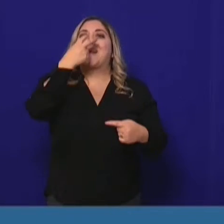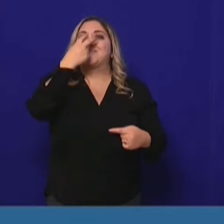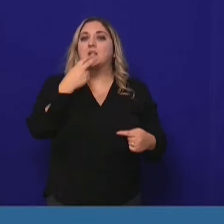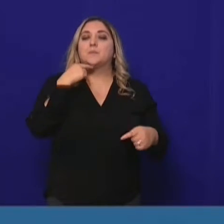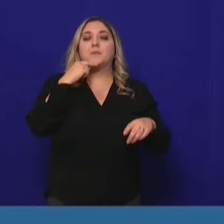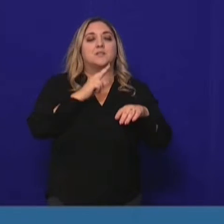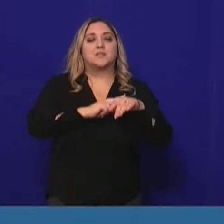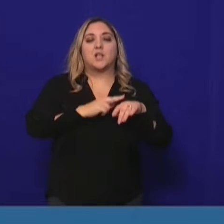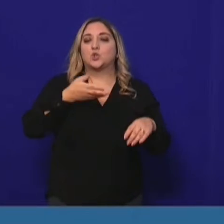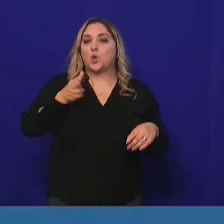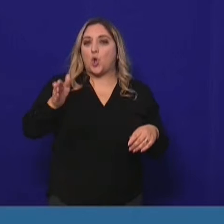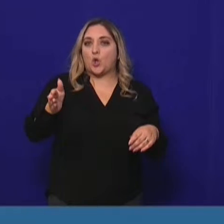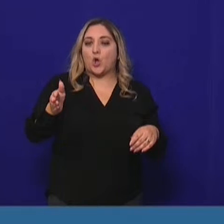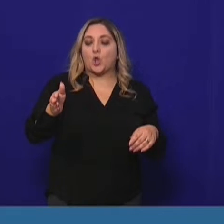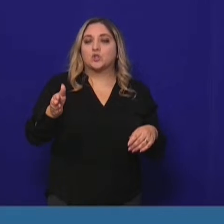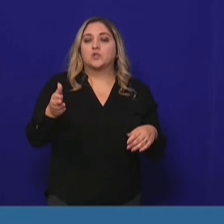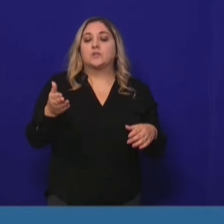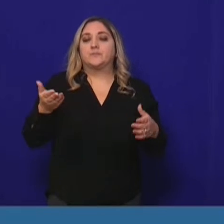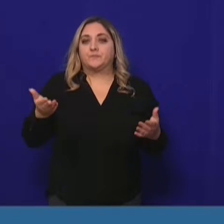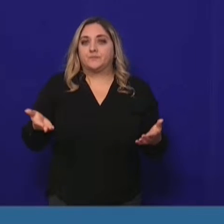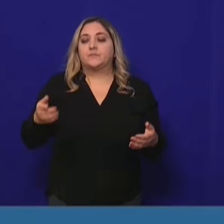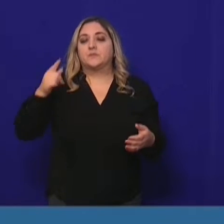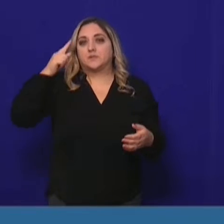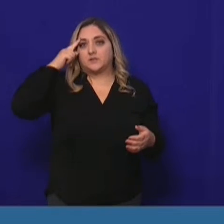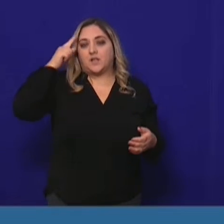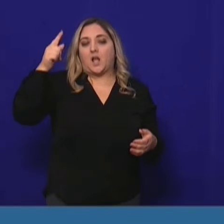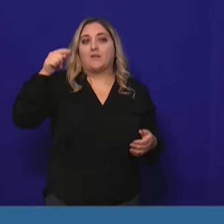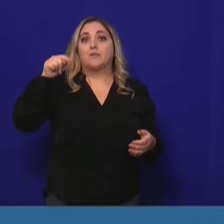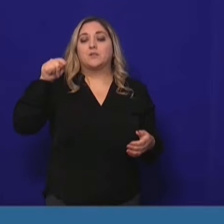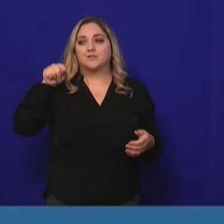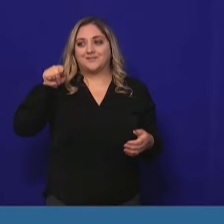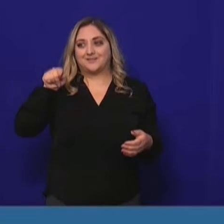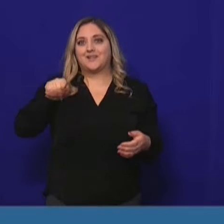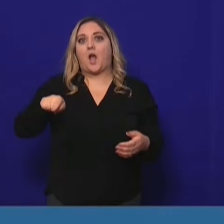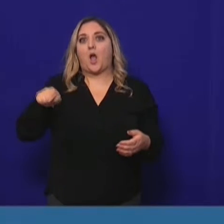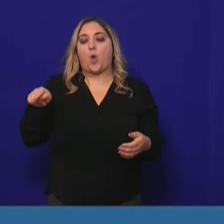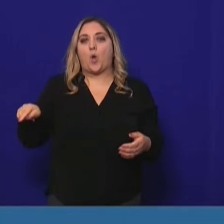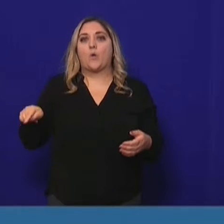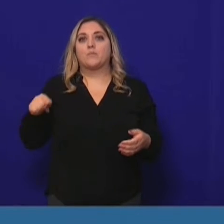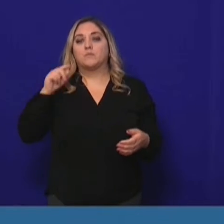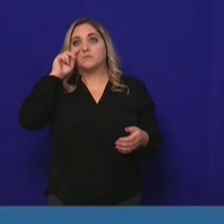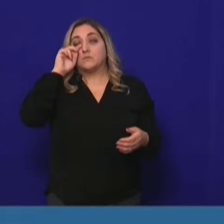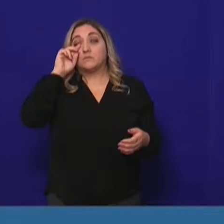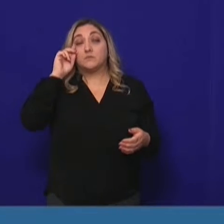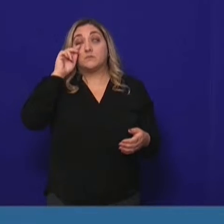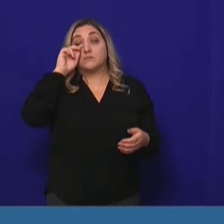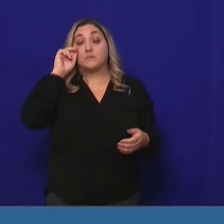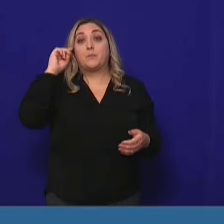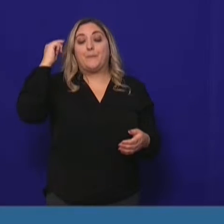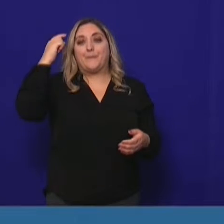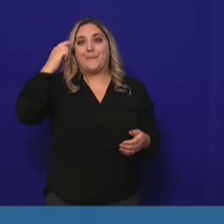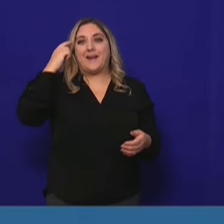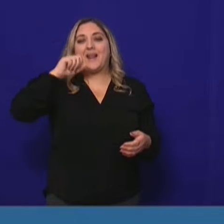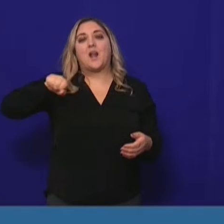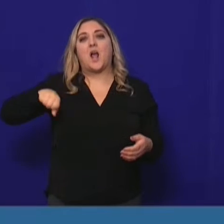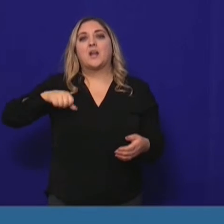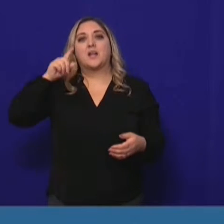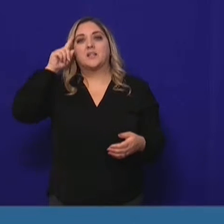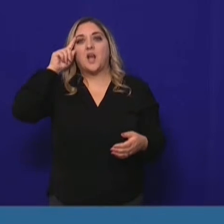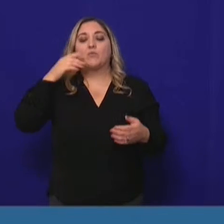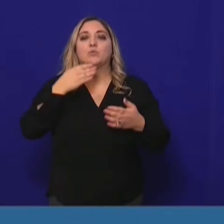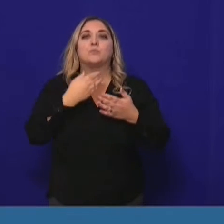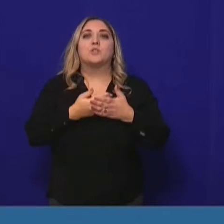numru ta' anzjani li huma homebound, ġifieri dawn li huma ma joħorġux u dawn qegħdin ukoll fil-pjan tagħna ta'